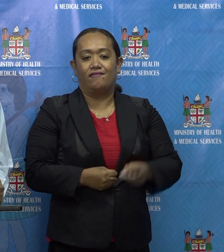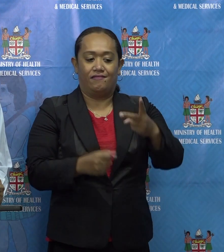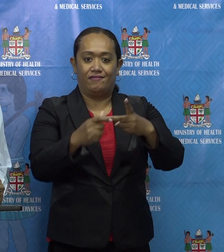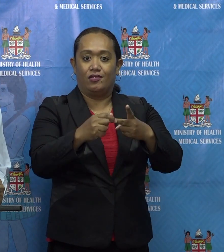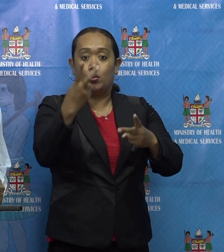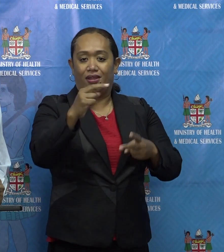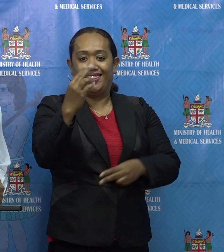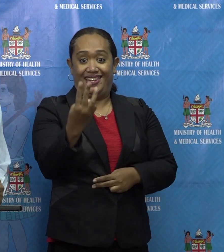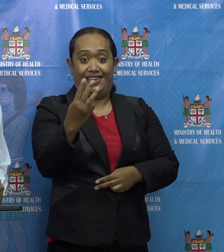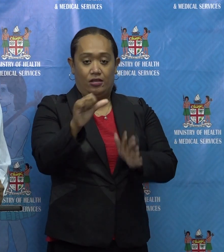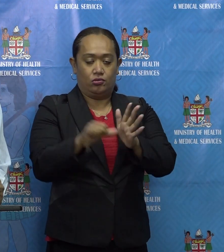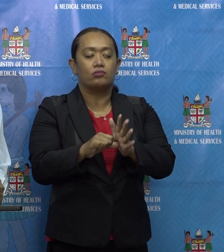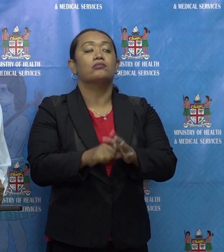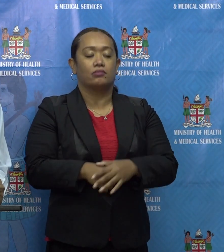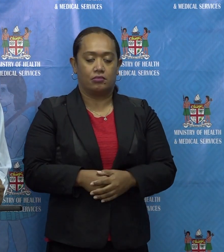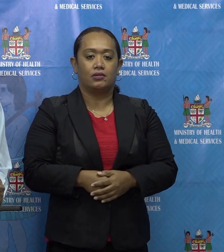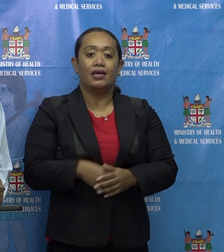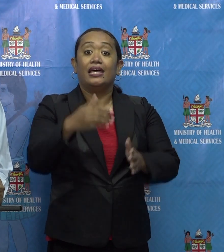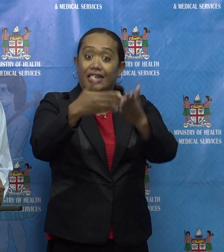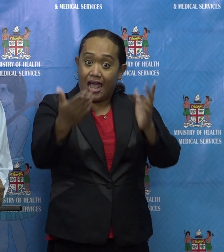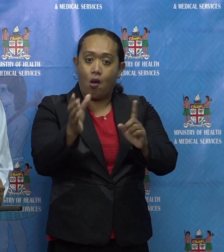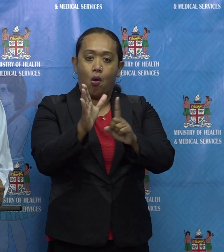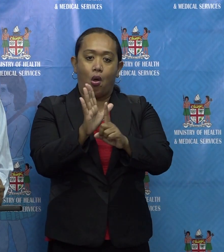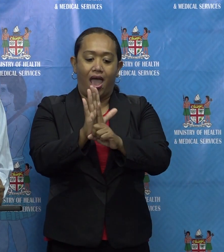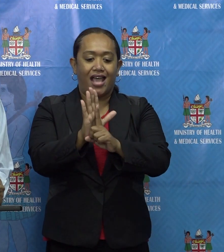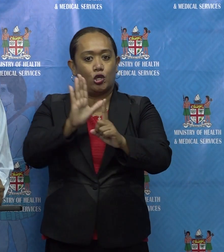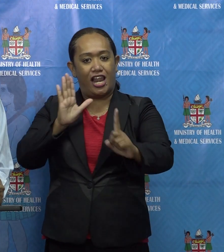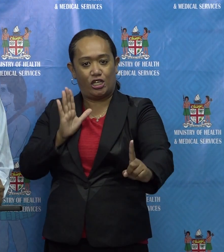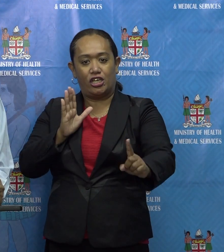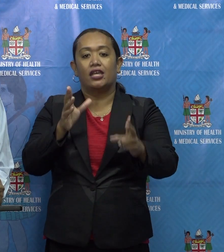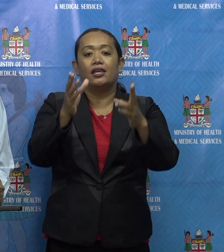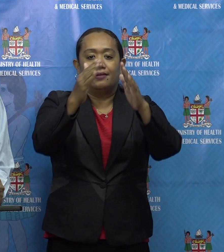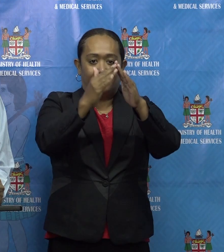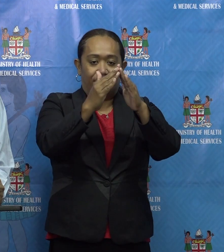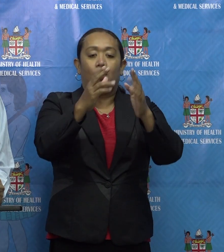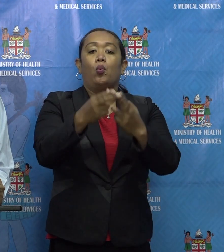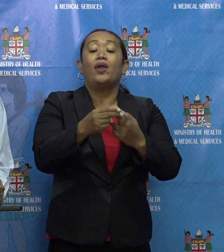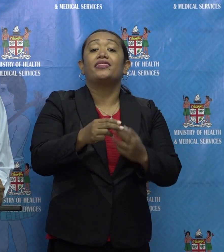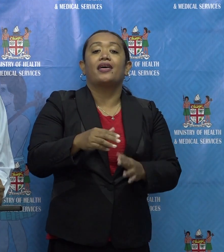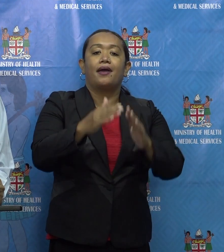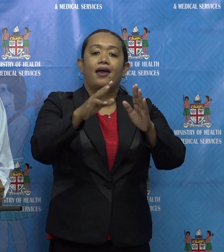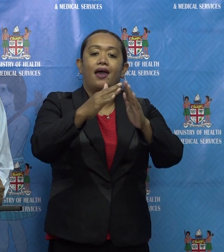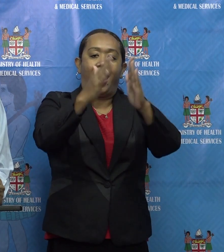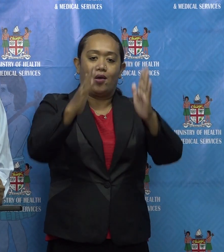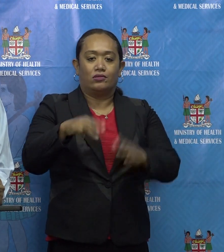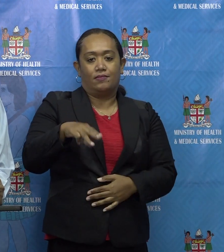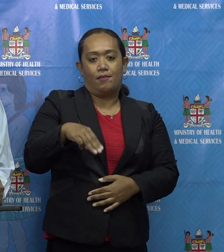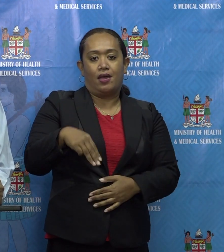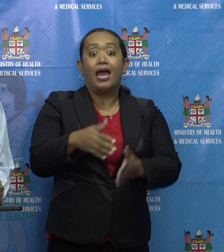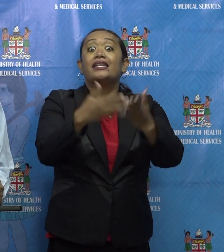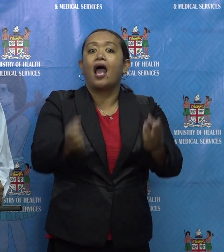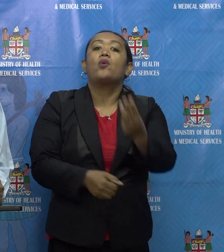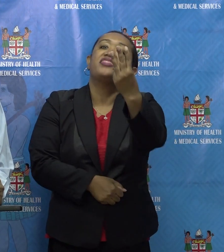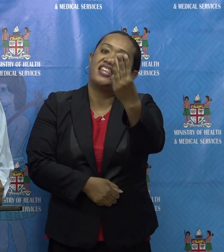She has been entered into isolation along with her household members. 3 of our household members have since tested positive